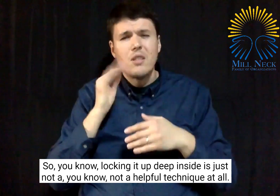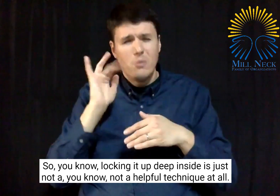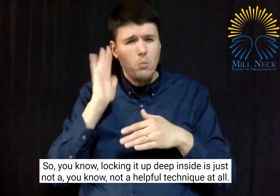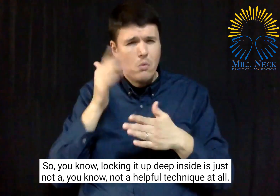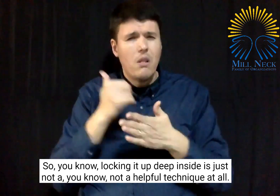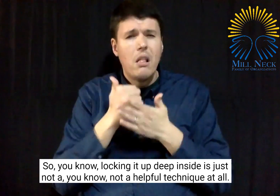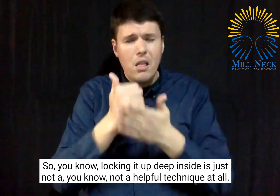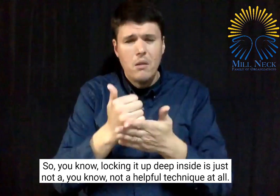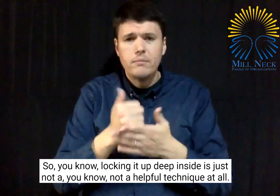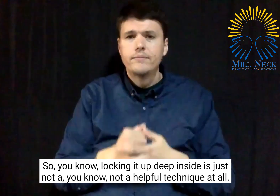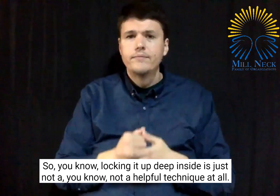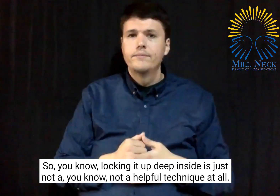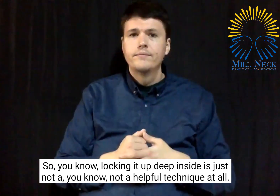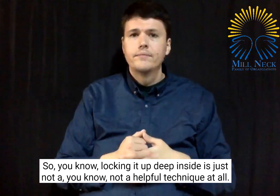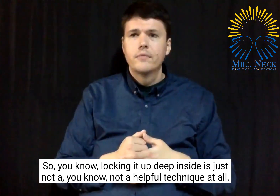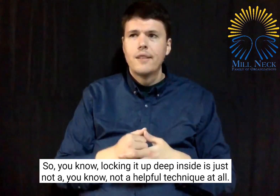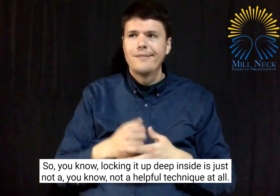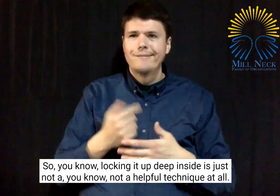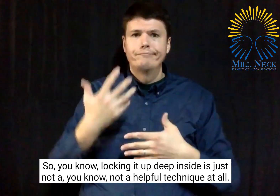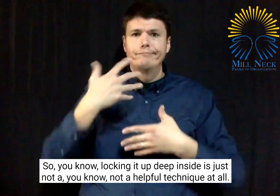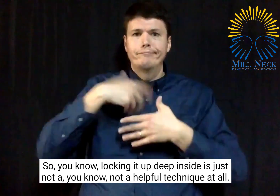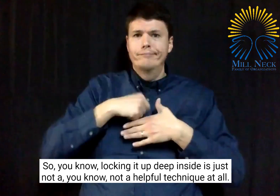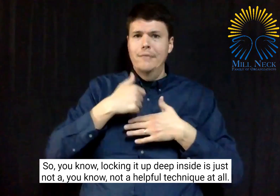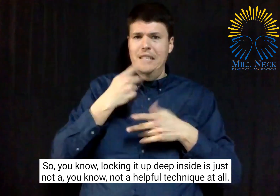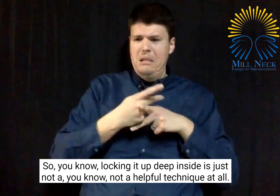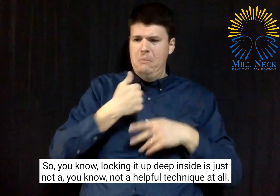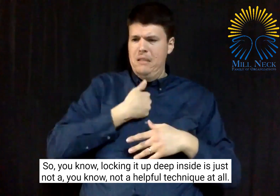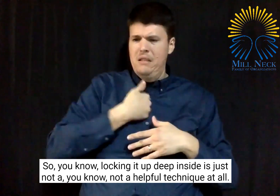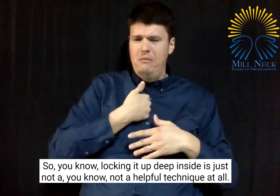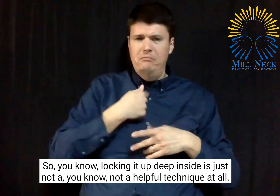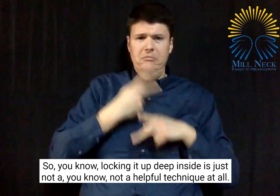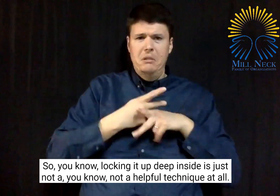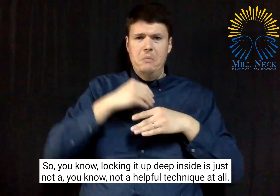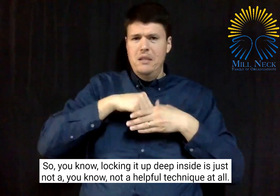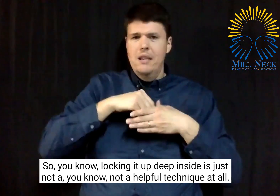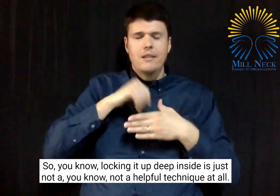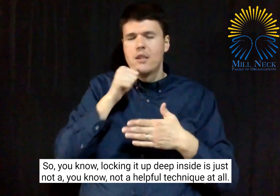know, locking it up deep inside is just not a helpful technique at all.